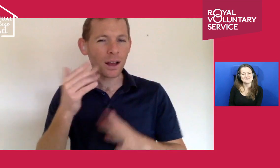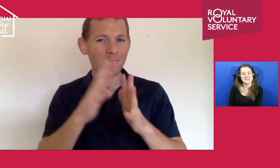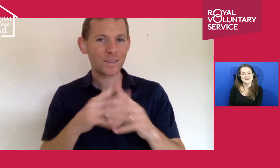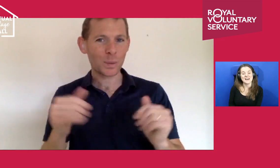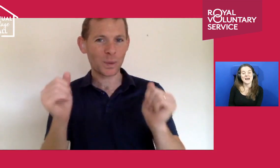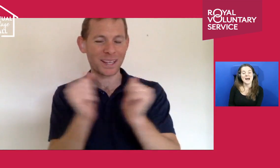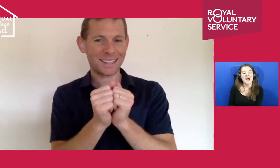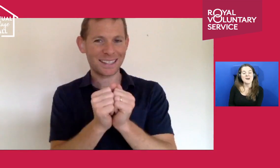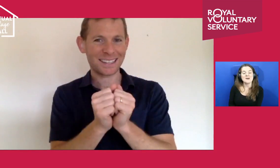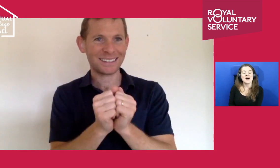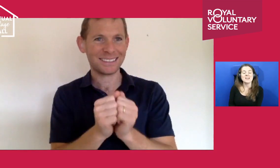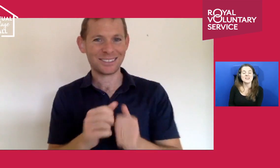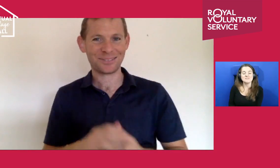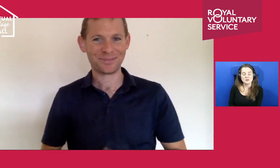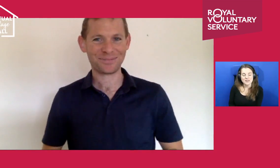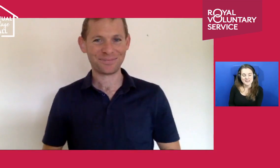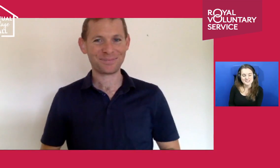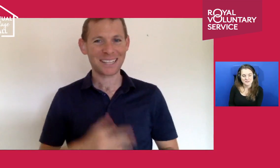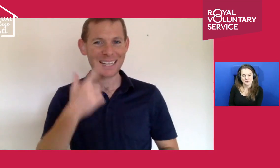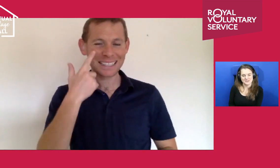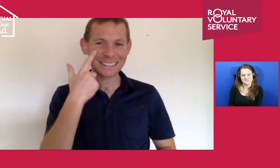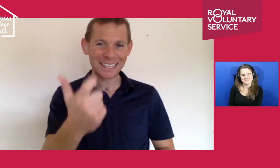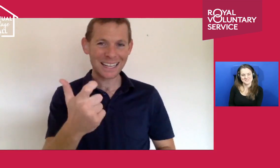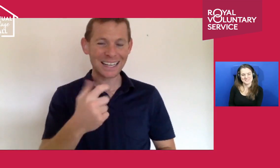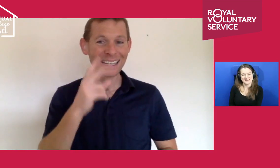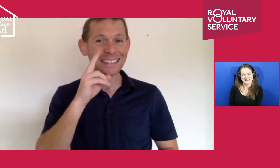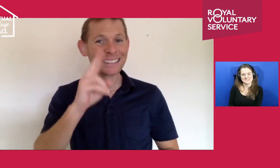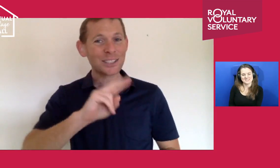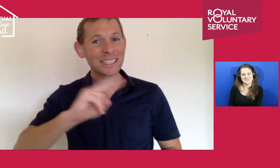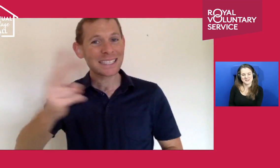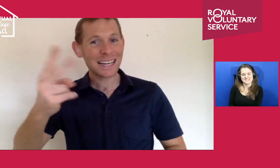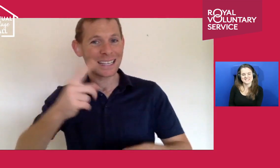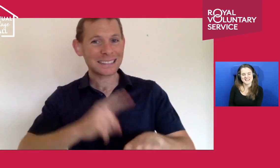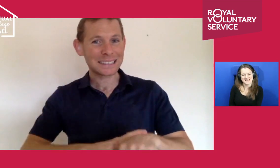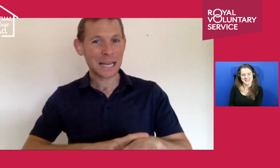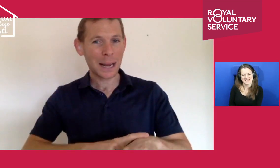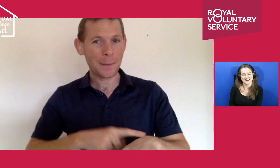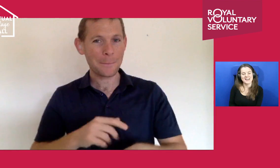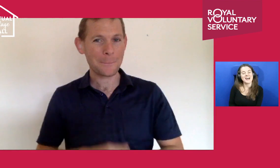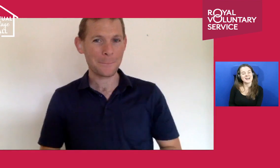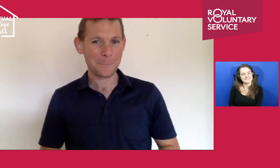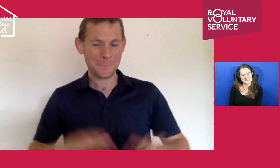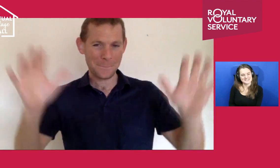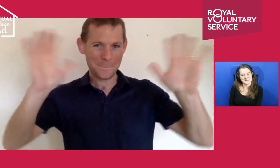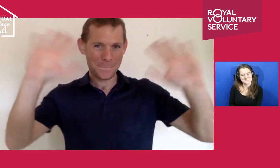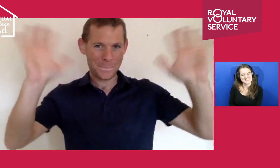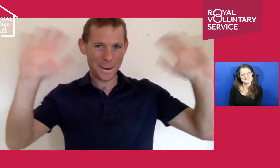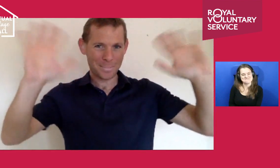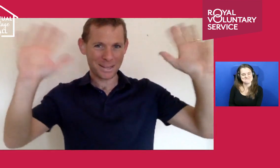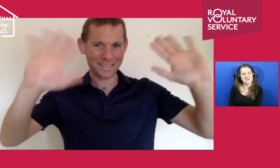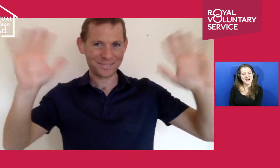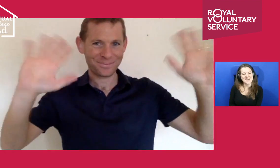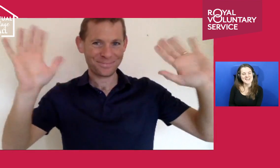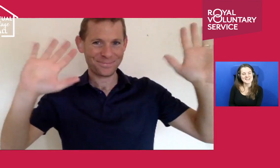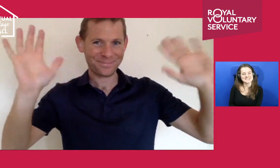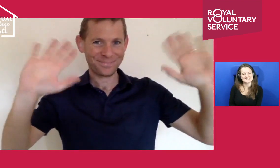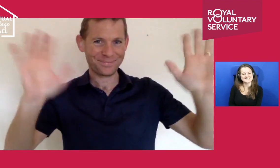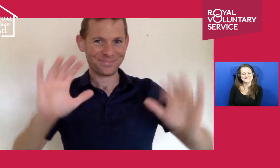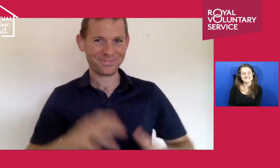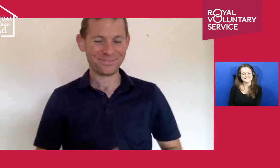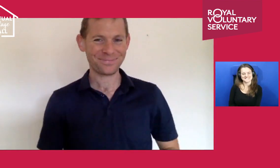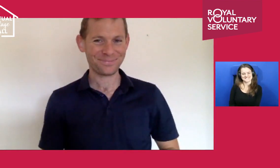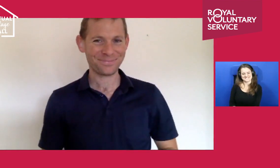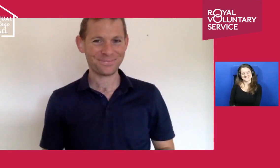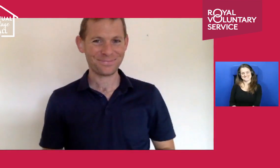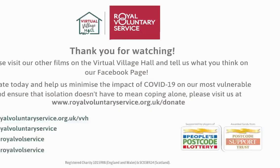right, lovely. Have a lovely weekend, everyone. Thanks so much. Take care and see you next time. Bye.